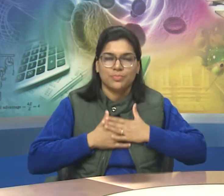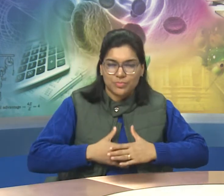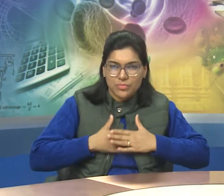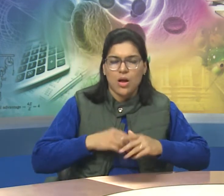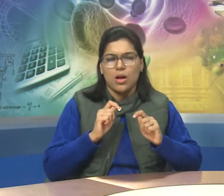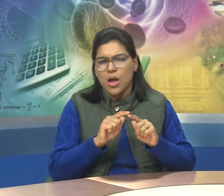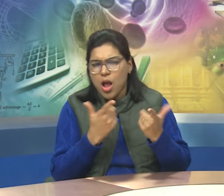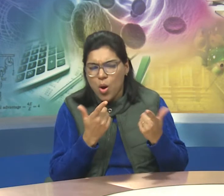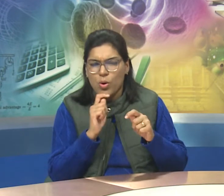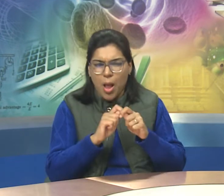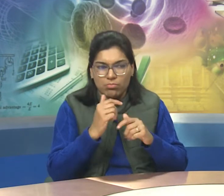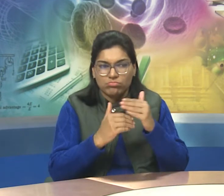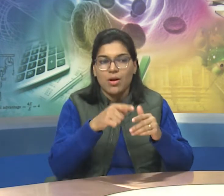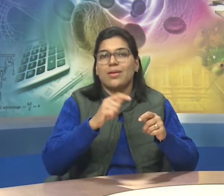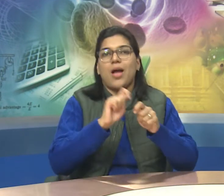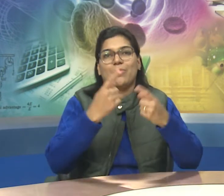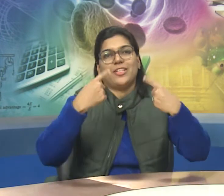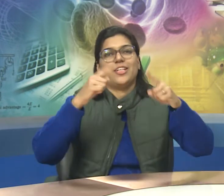right actions.